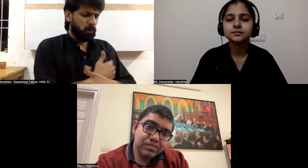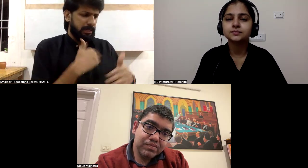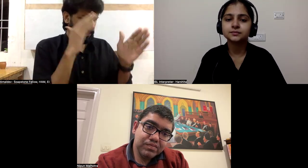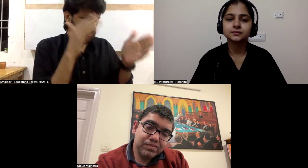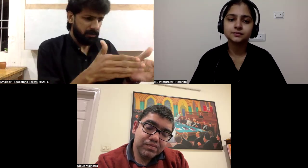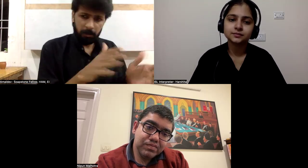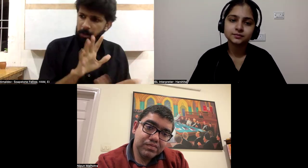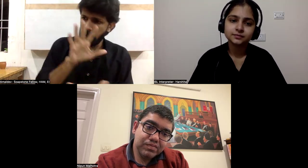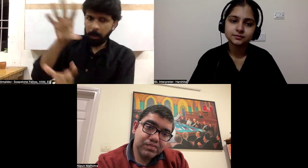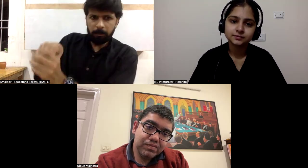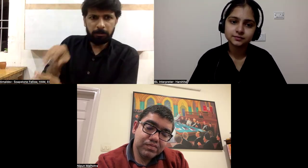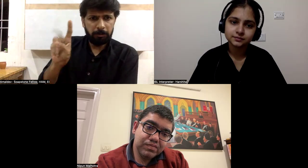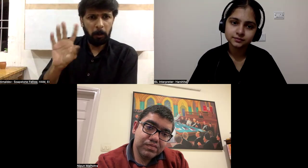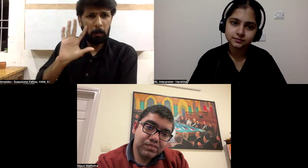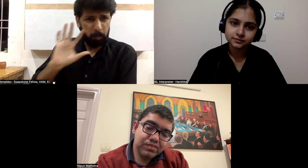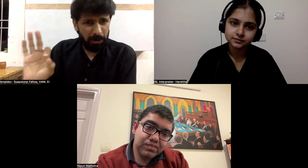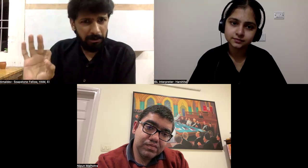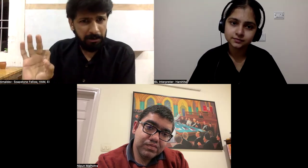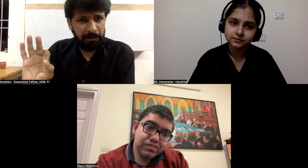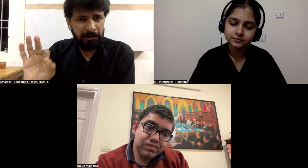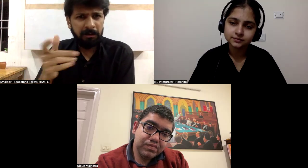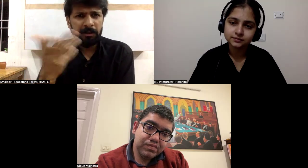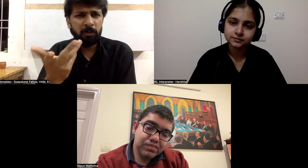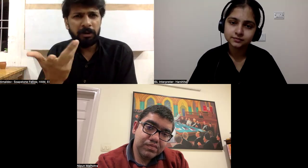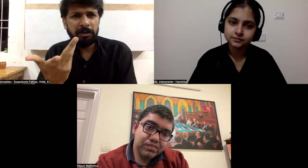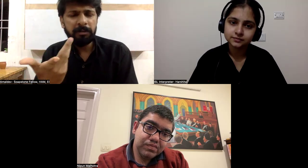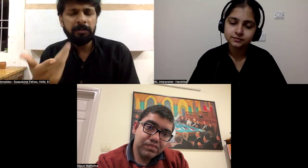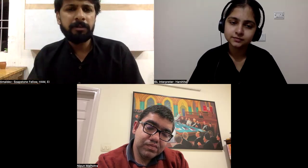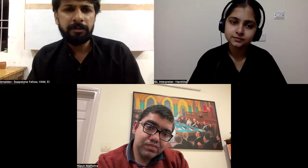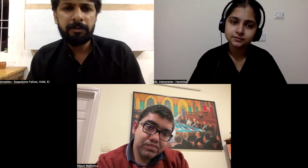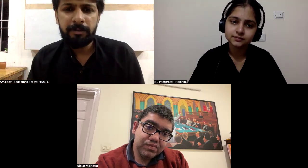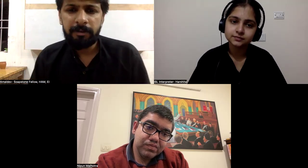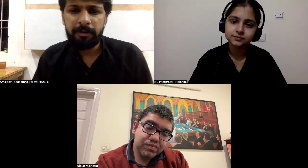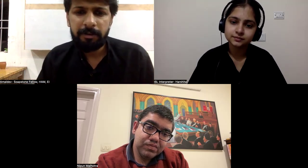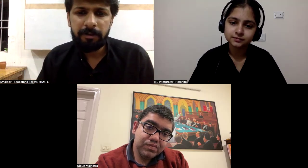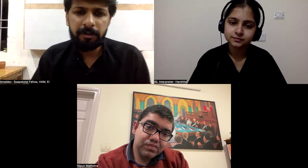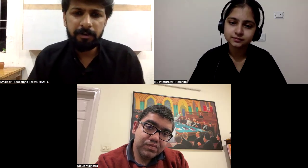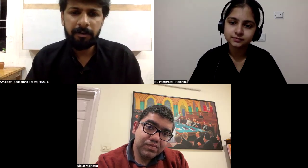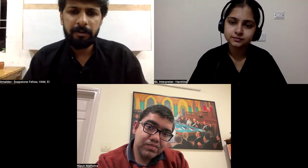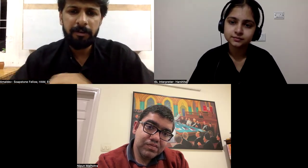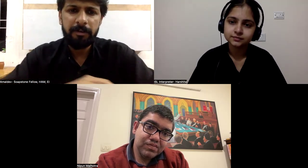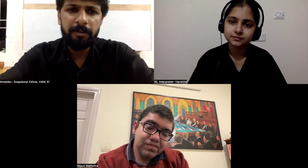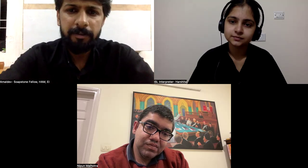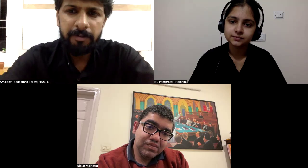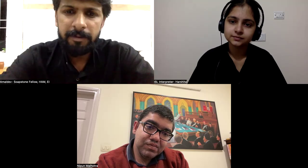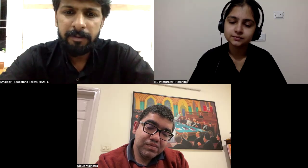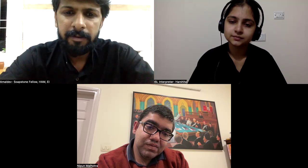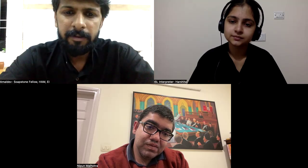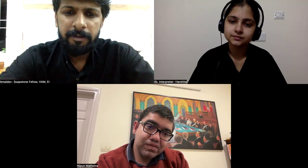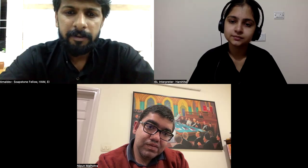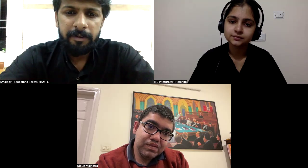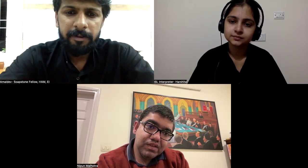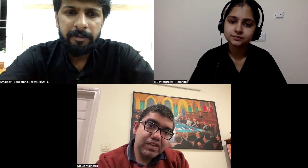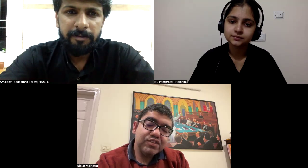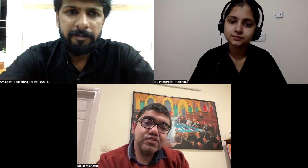particular disability is the way to go, or advocating for all 21 disabilities together is